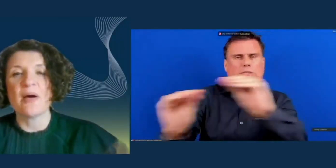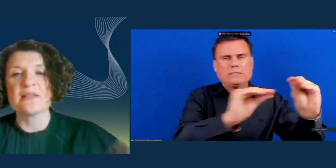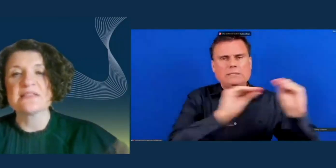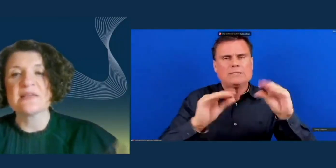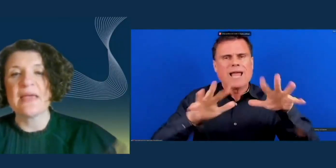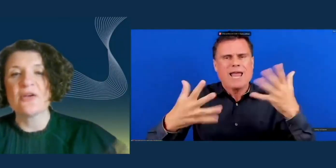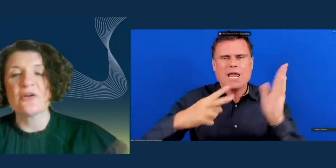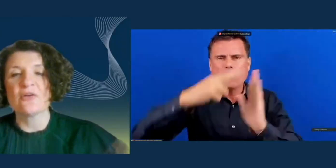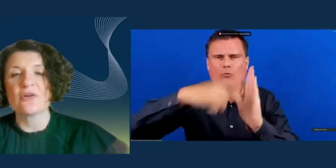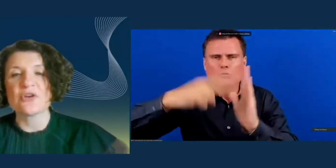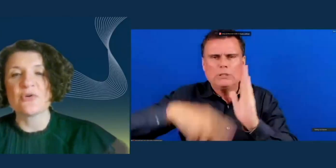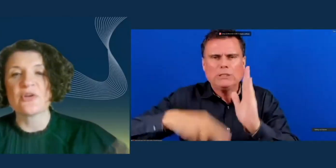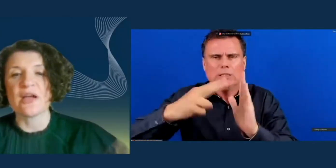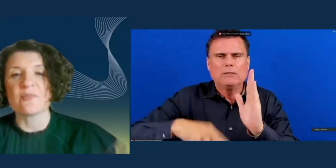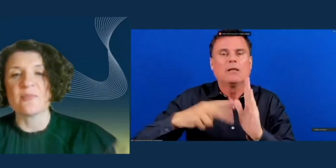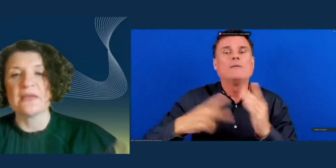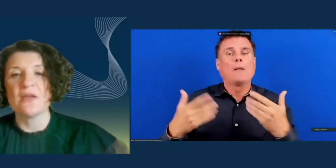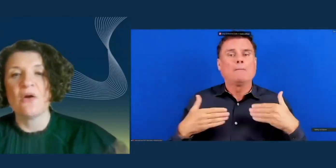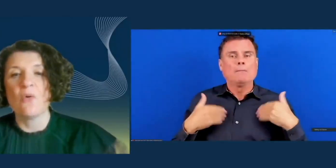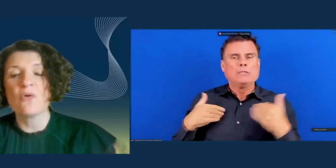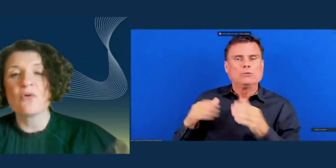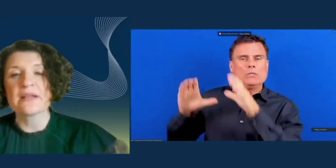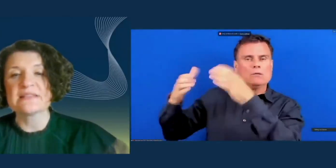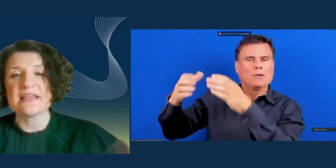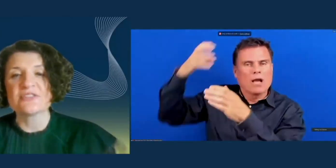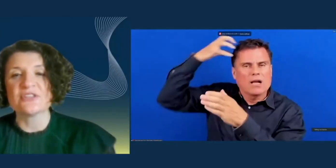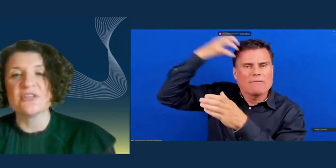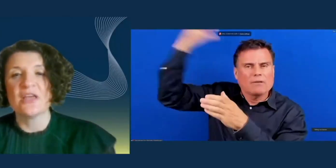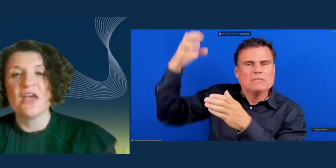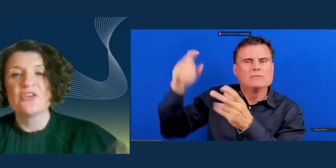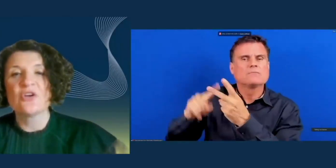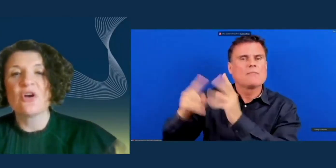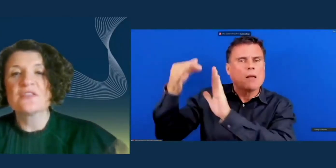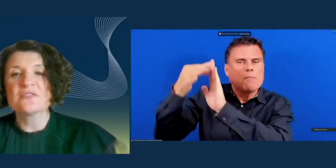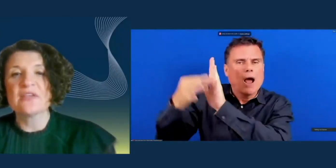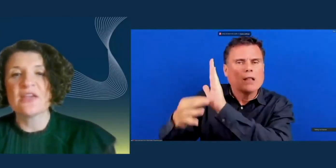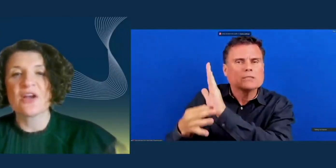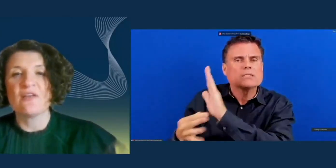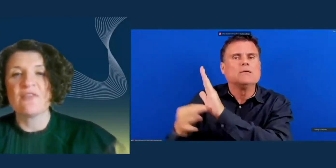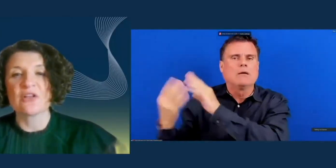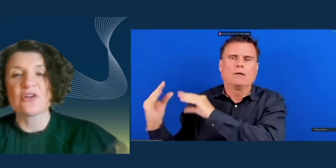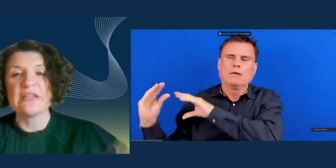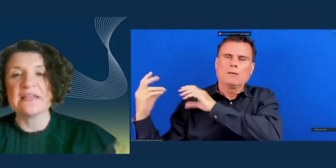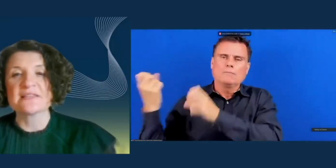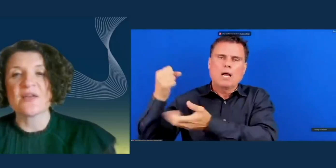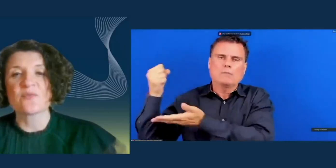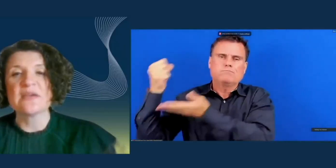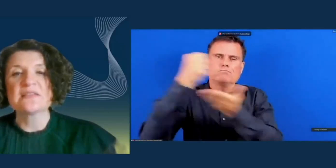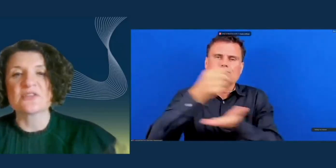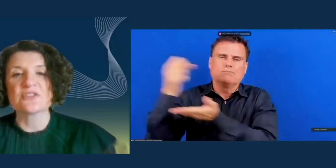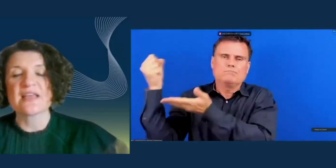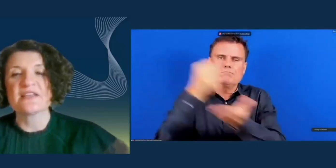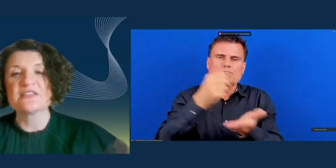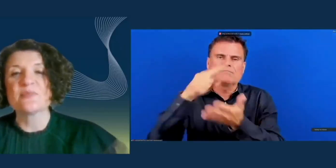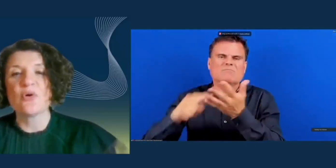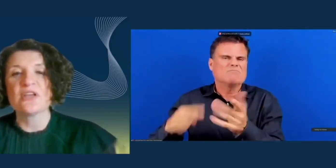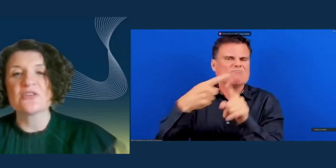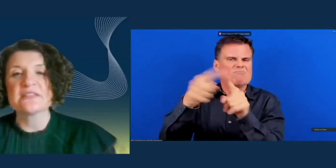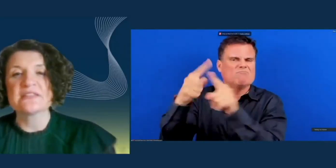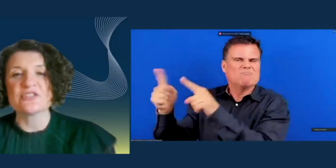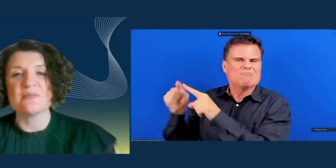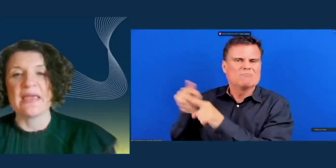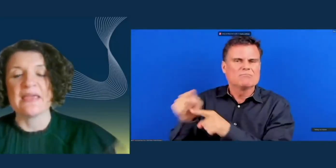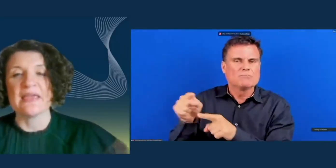a policymaker, or a donor government or organization, you'll also hear of our learnings and research that can support